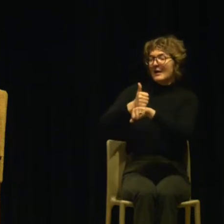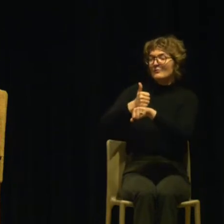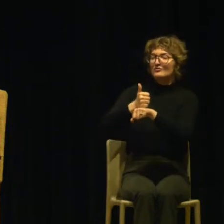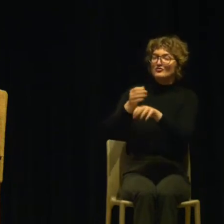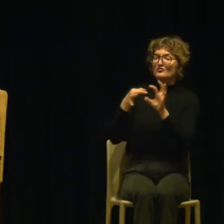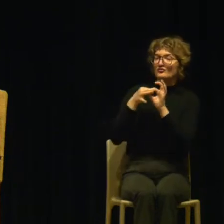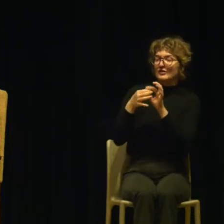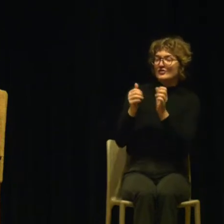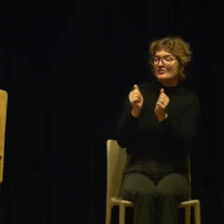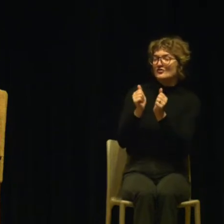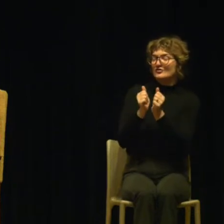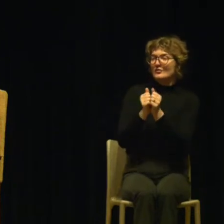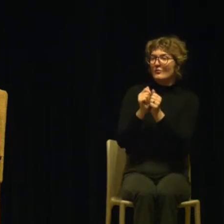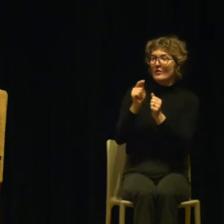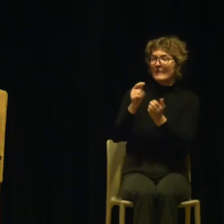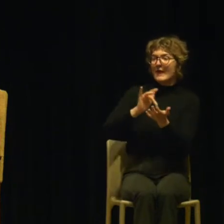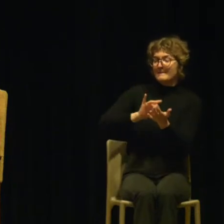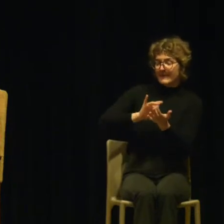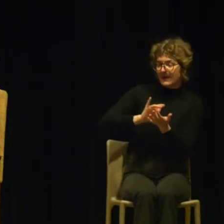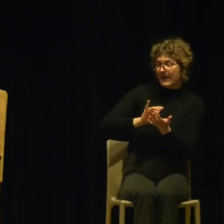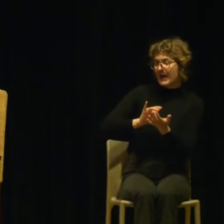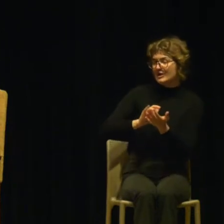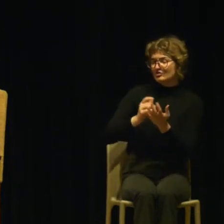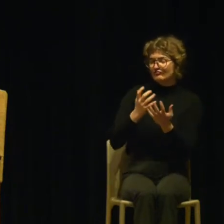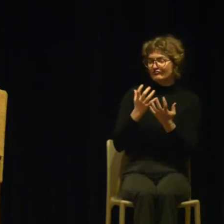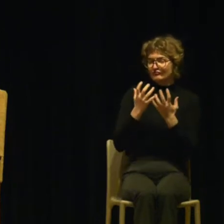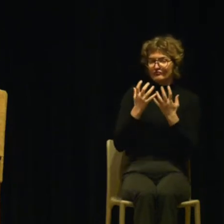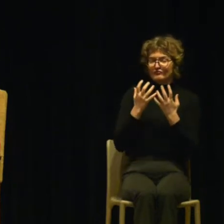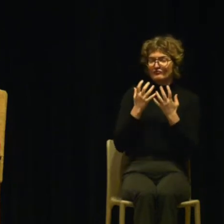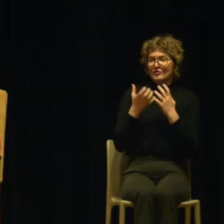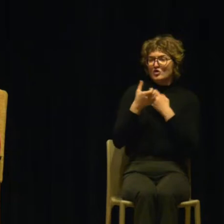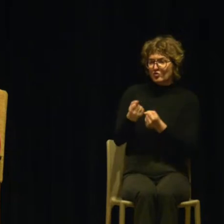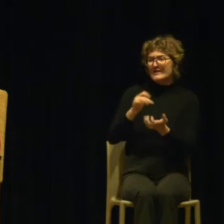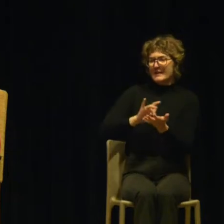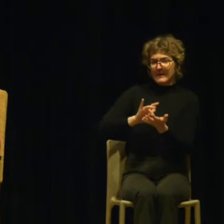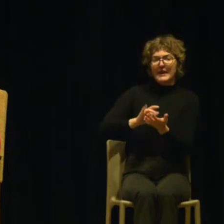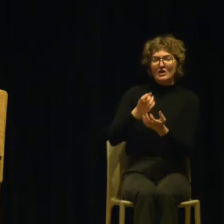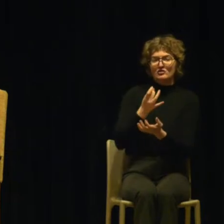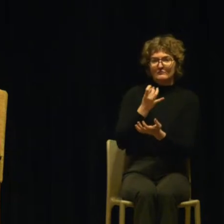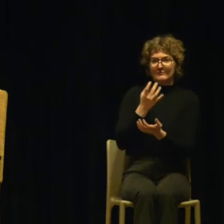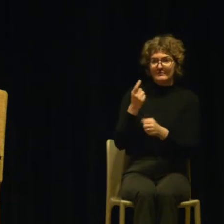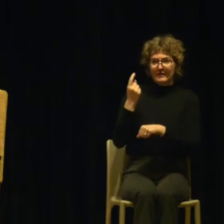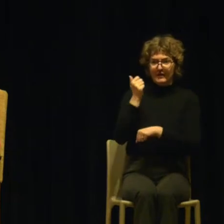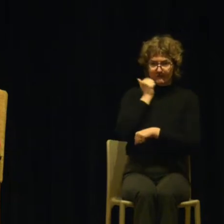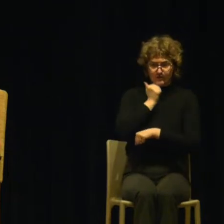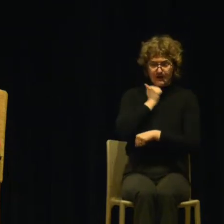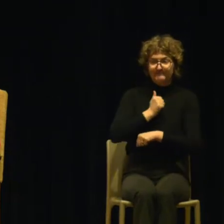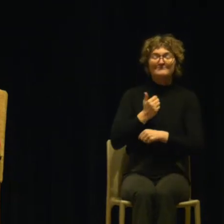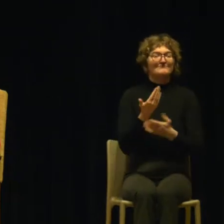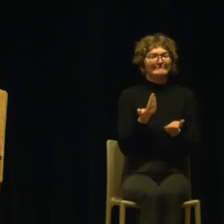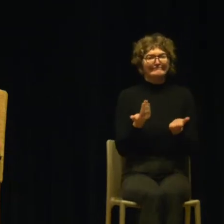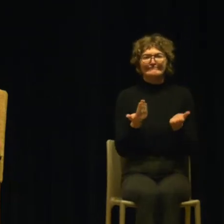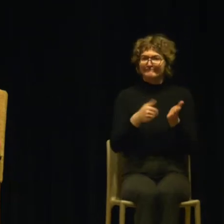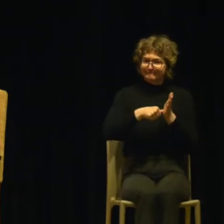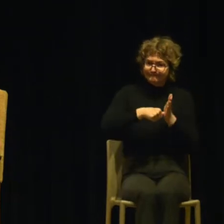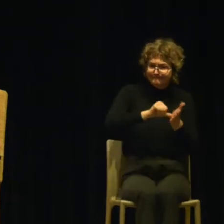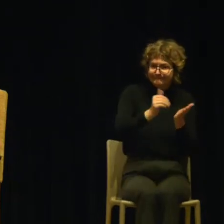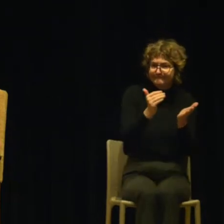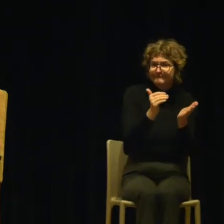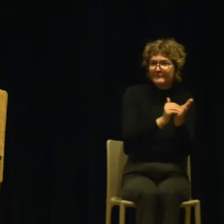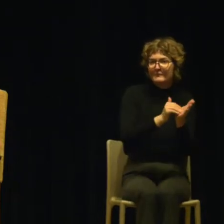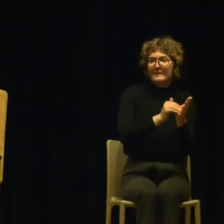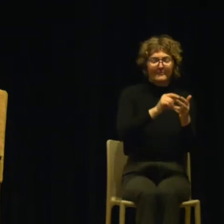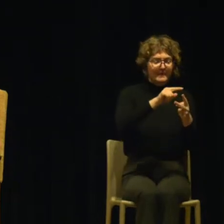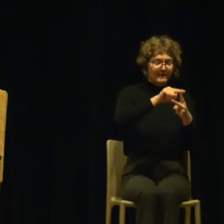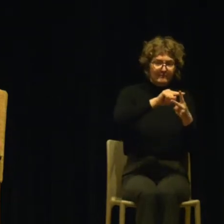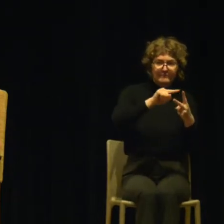we engage that medication for our condition. Well, let me say that again, when we talk about the two big things